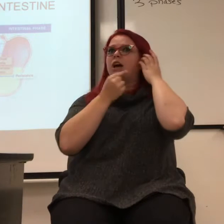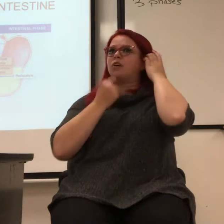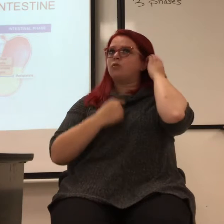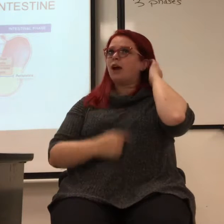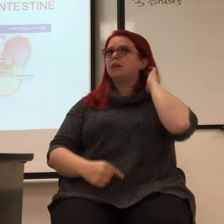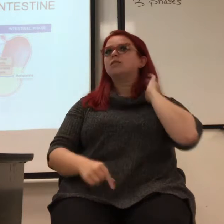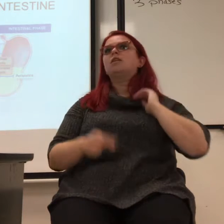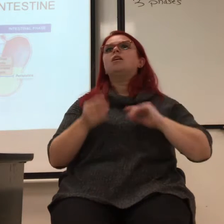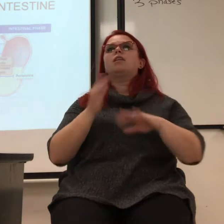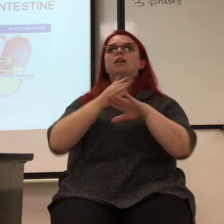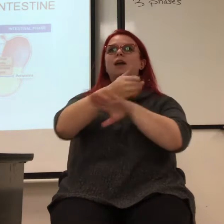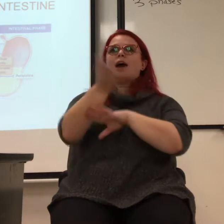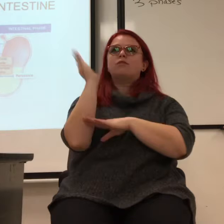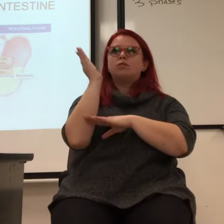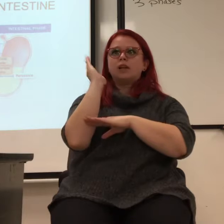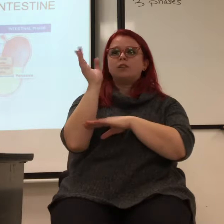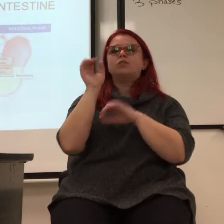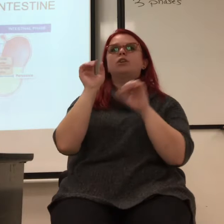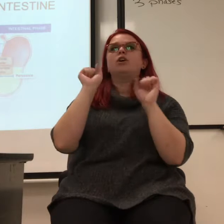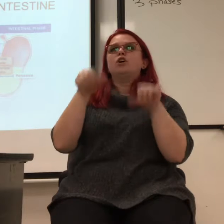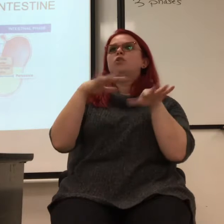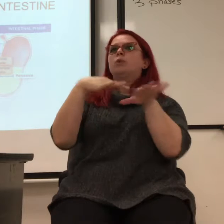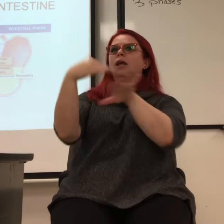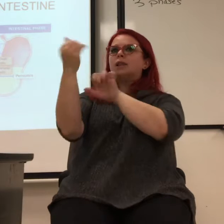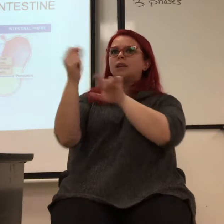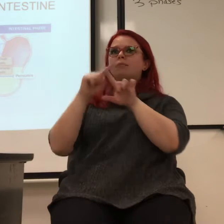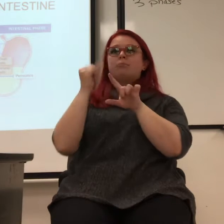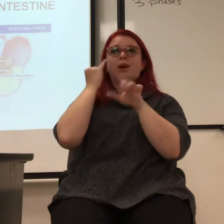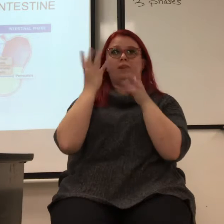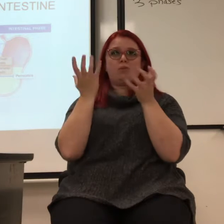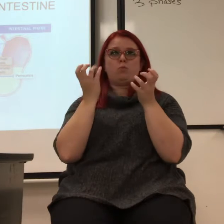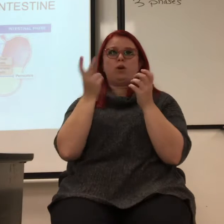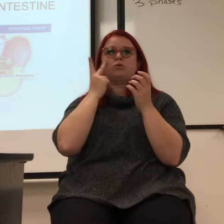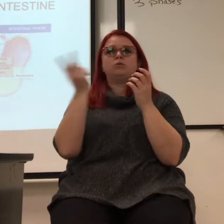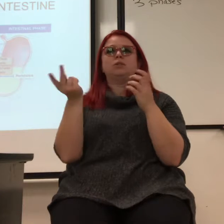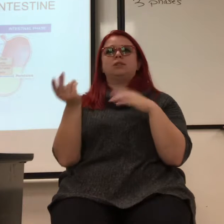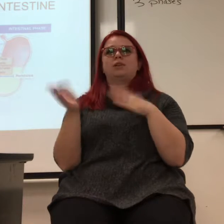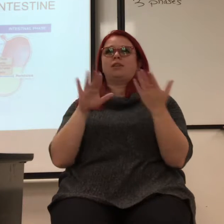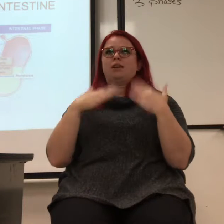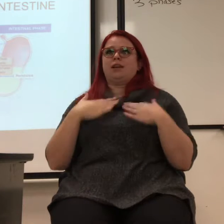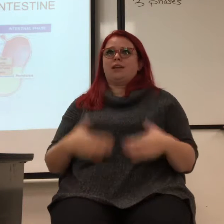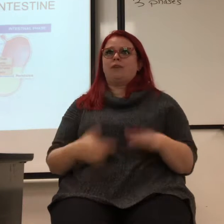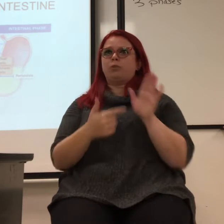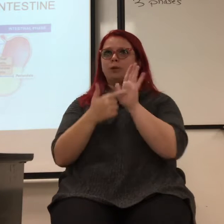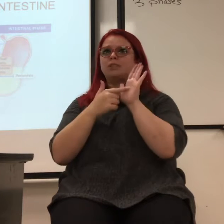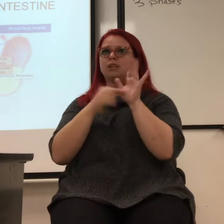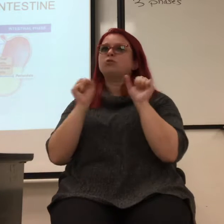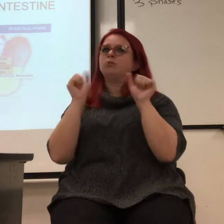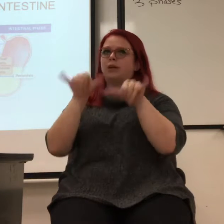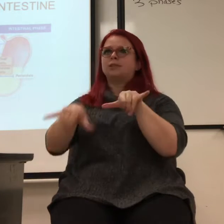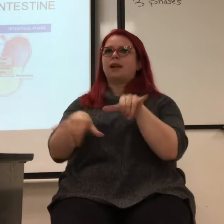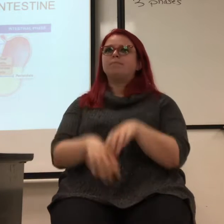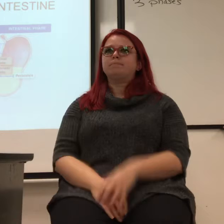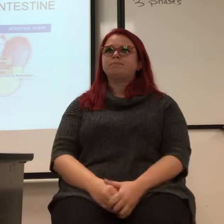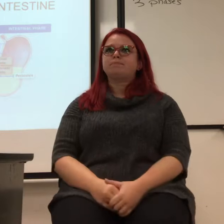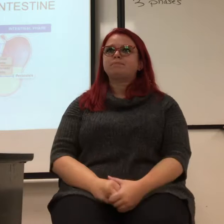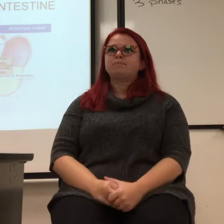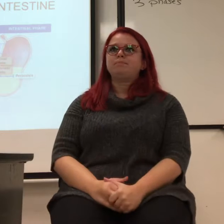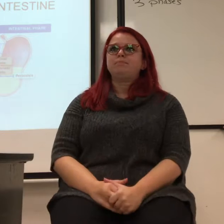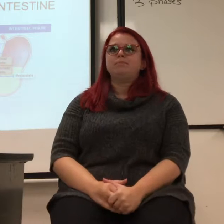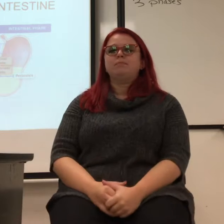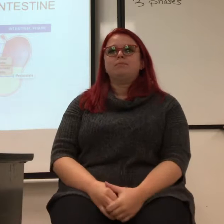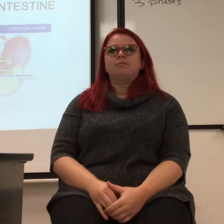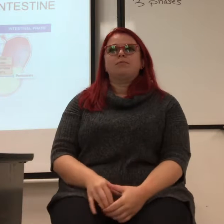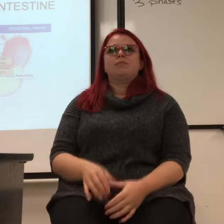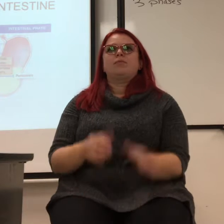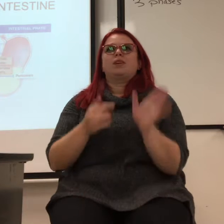lecture, I'll dismiss class, but if you'd like to participate in a cadaver presentation, just stay, okay? And